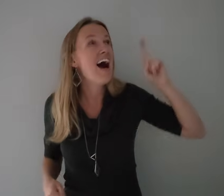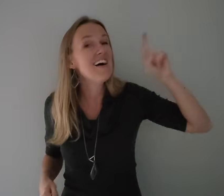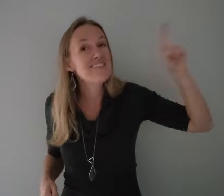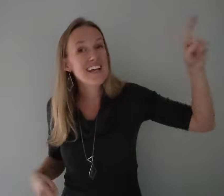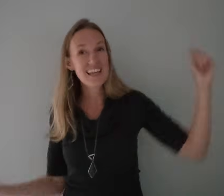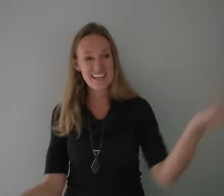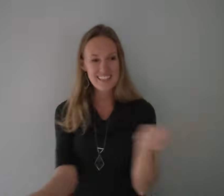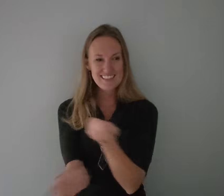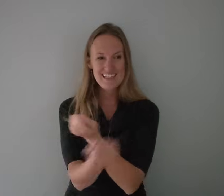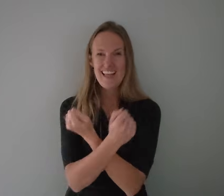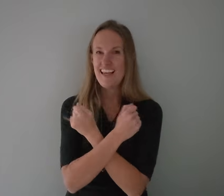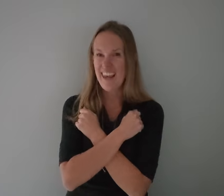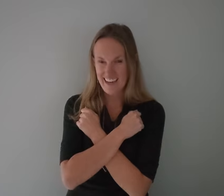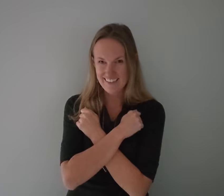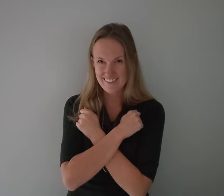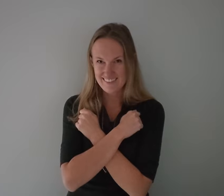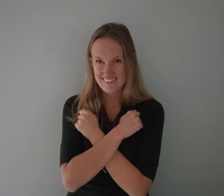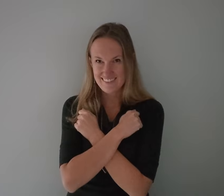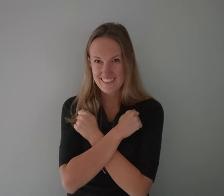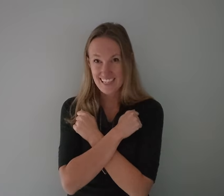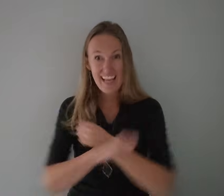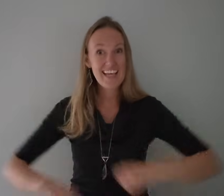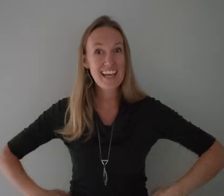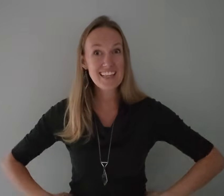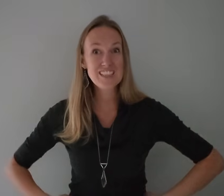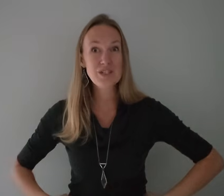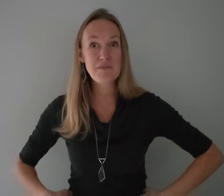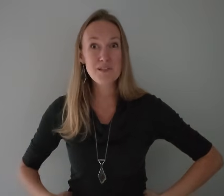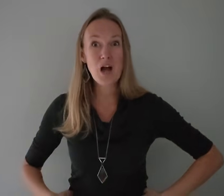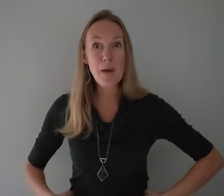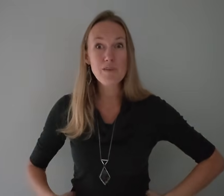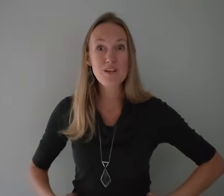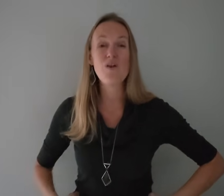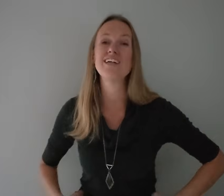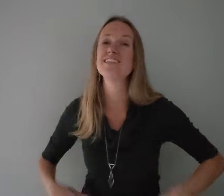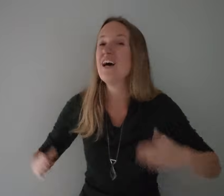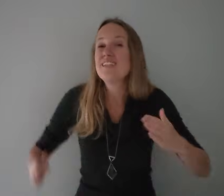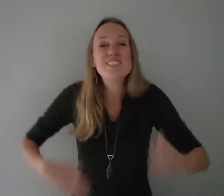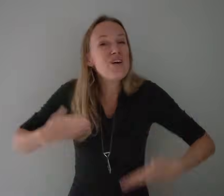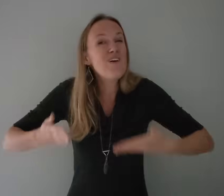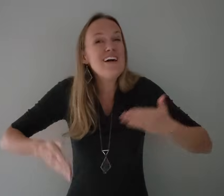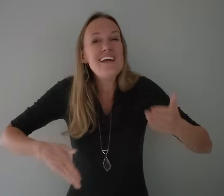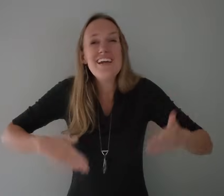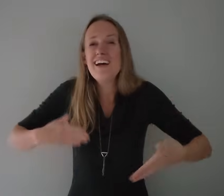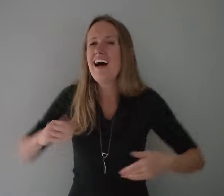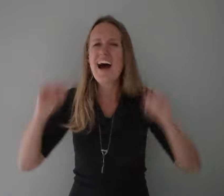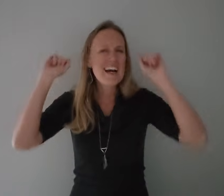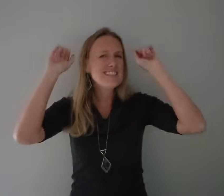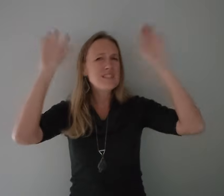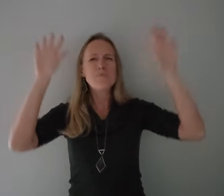of his love. Okay? Let's try it from the top with the chorus. Joy,